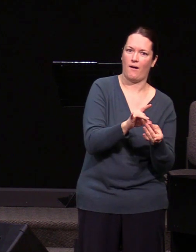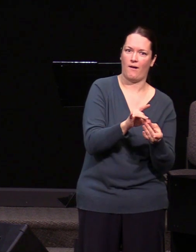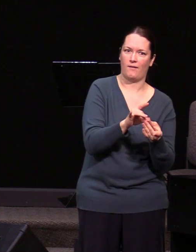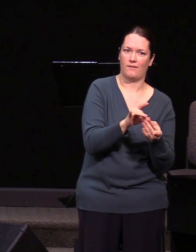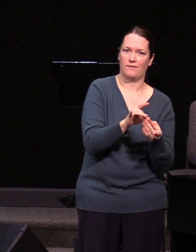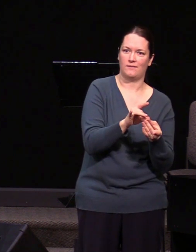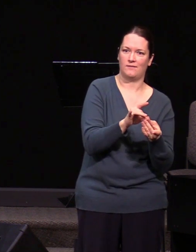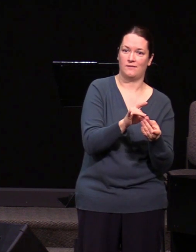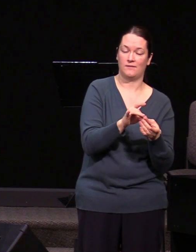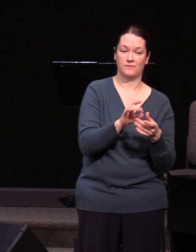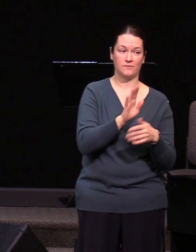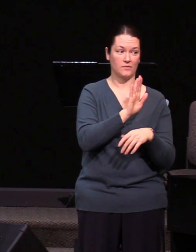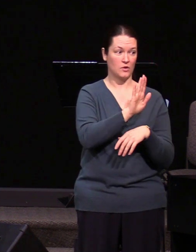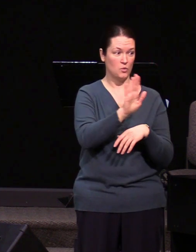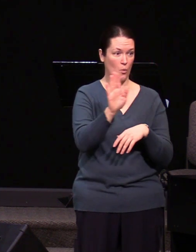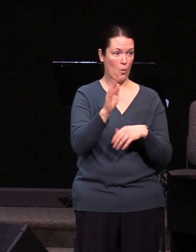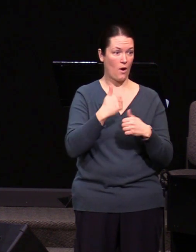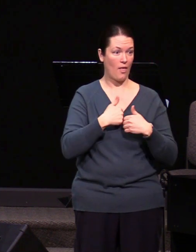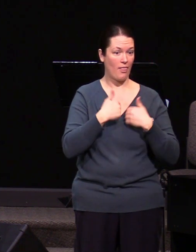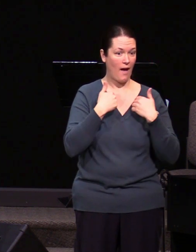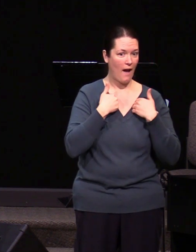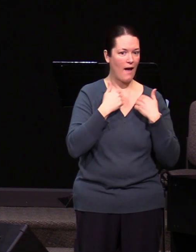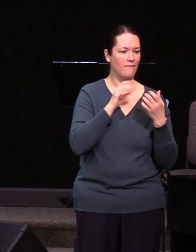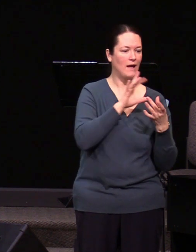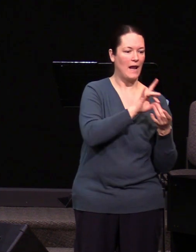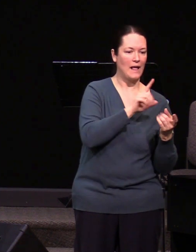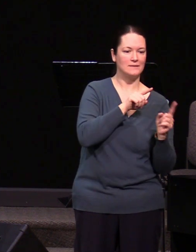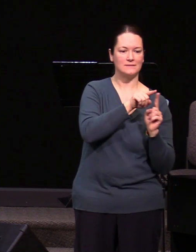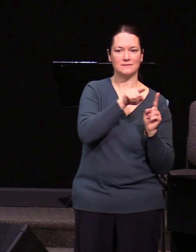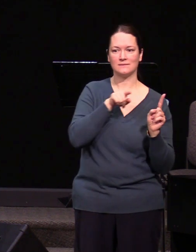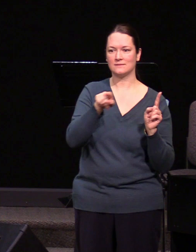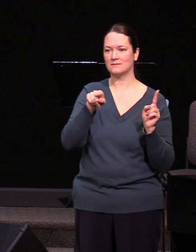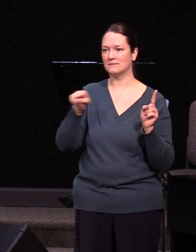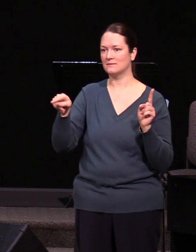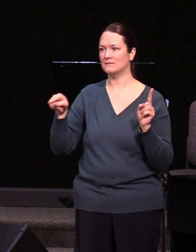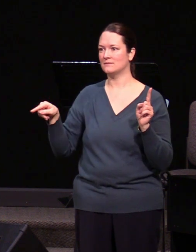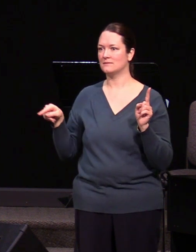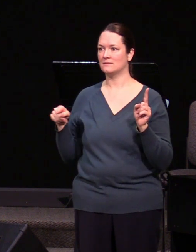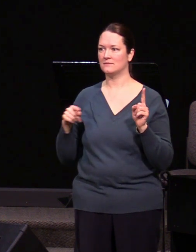And your life connects to them all.